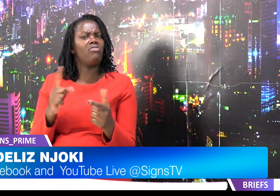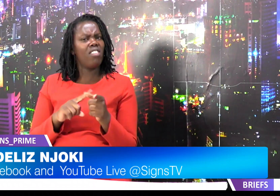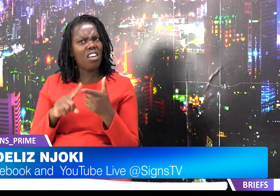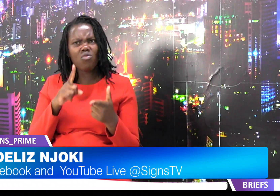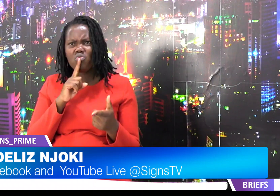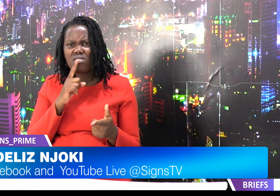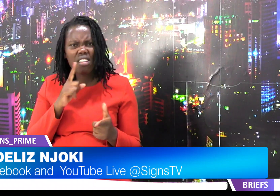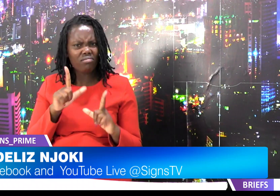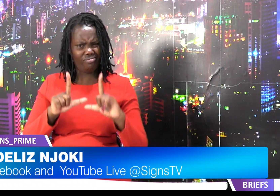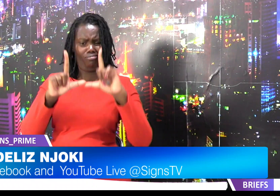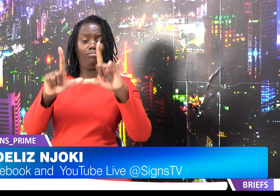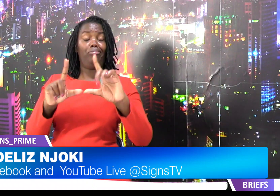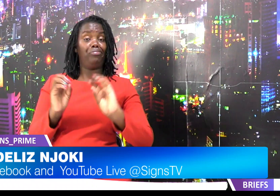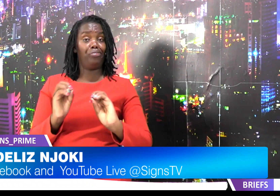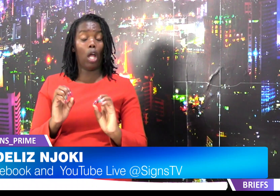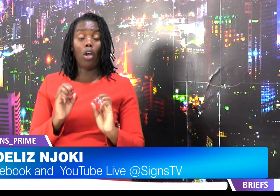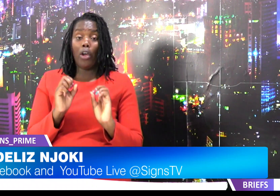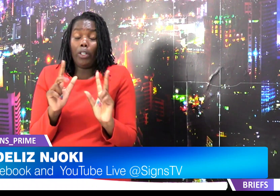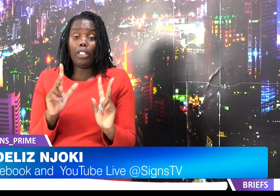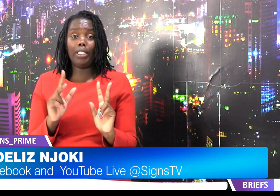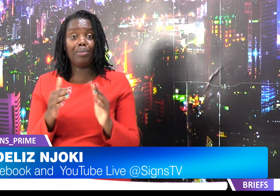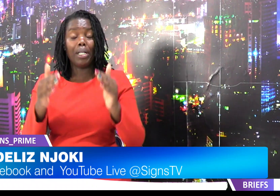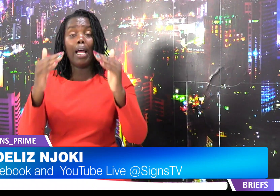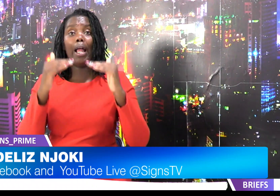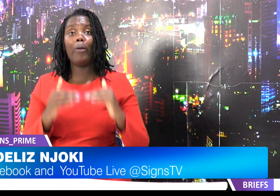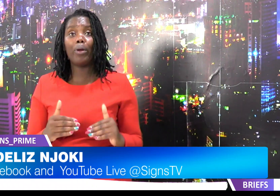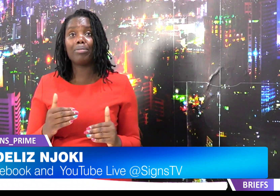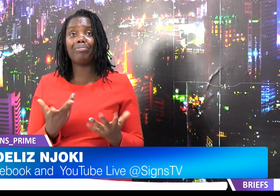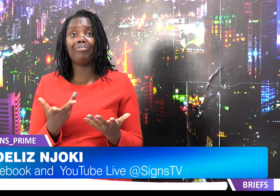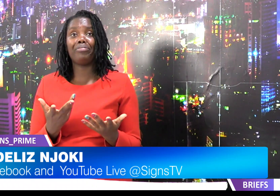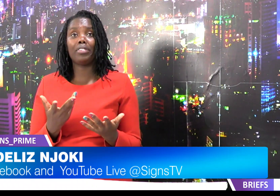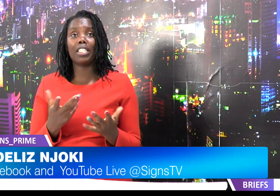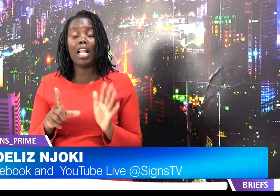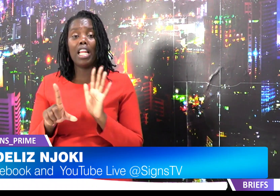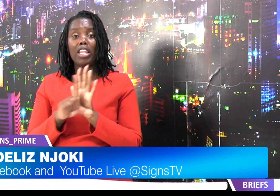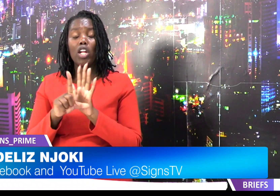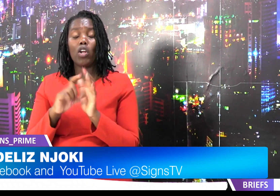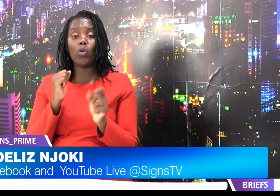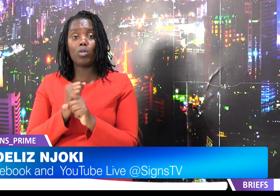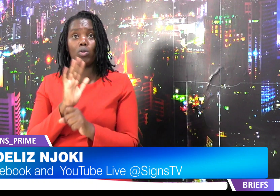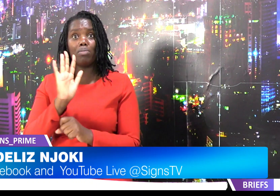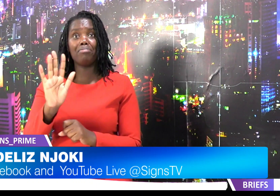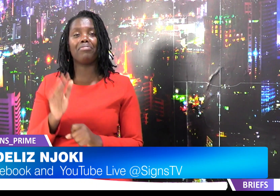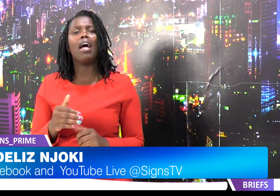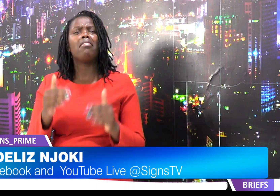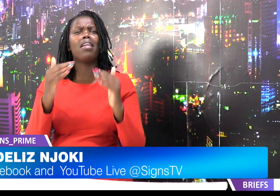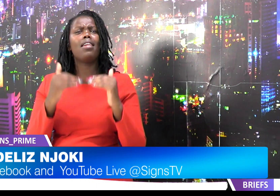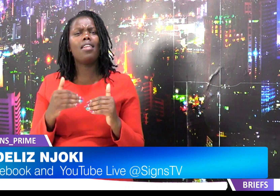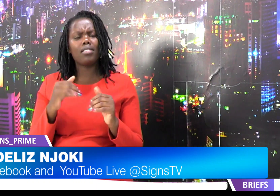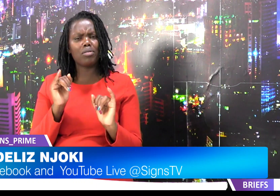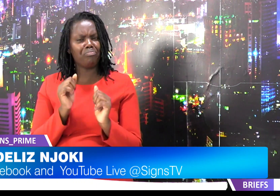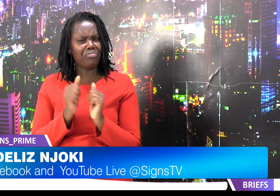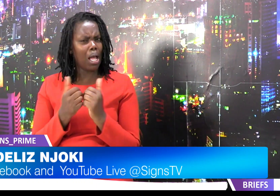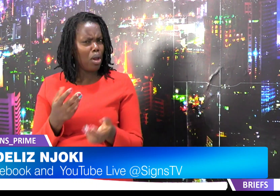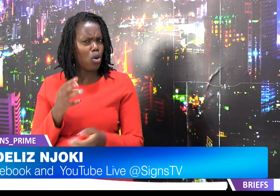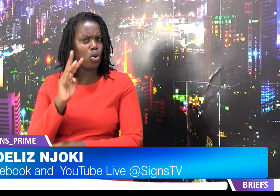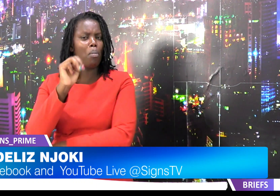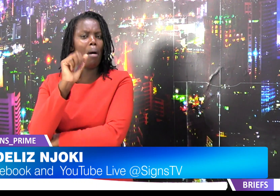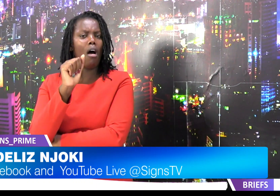and then you say that there is no license, this is quite a very, very huge topic. But